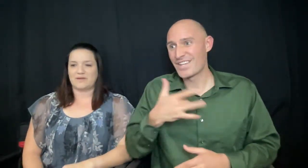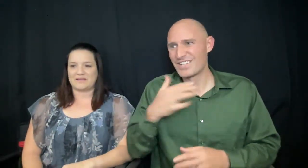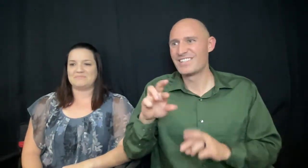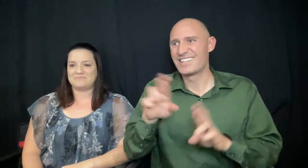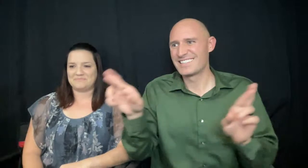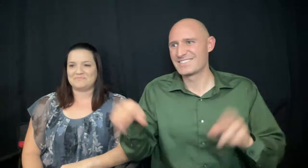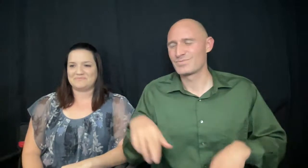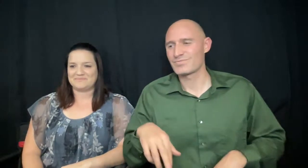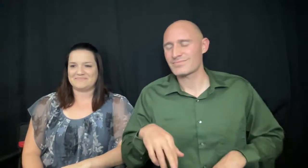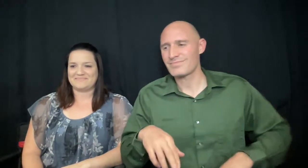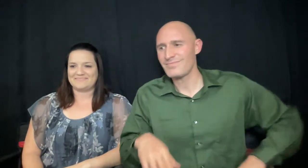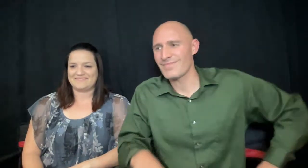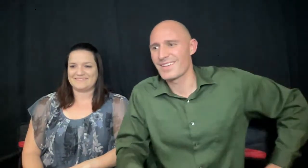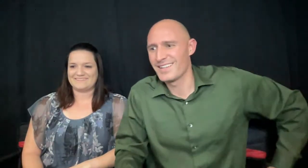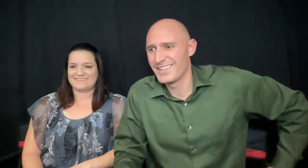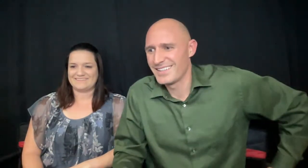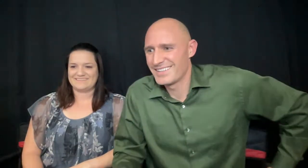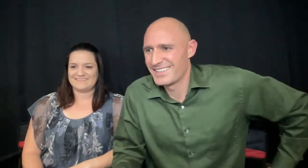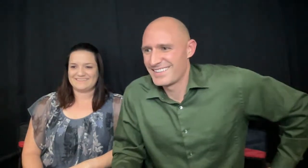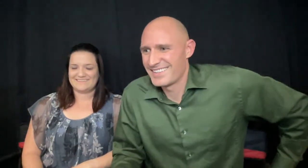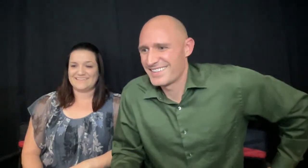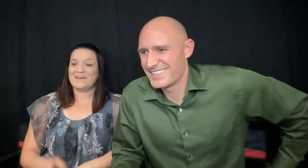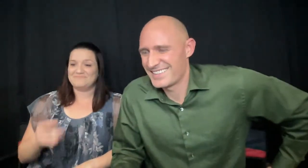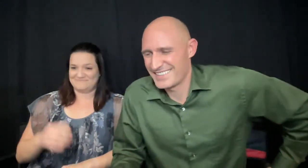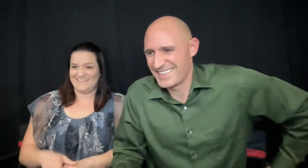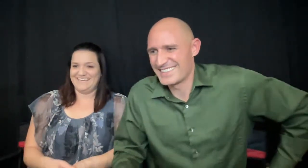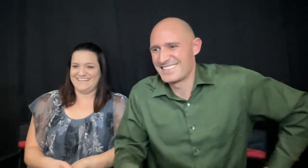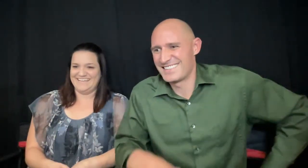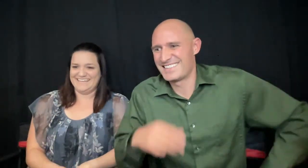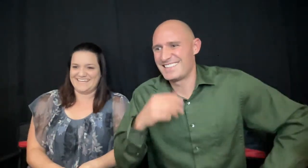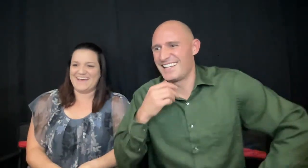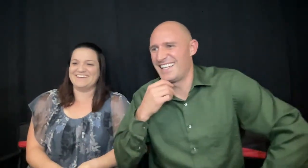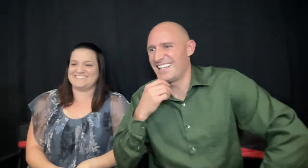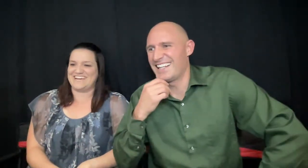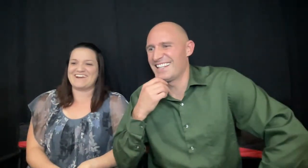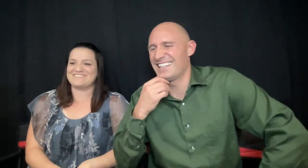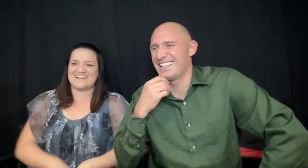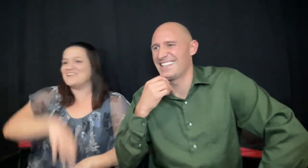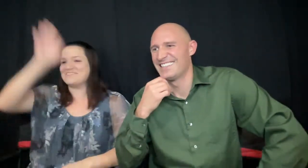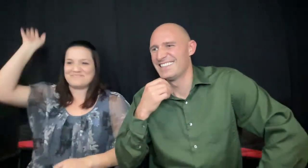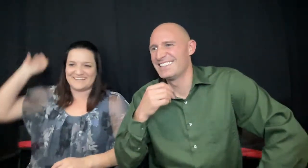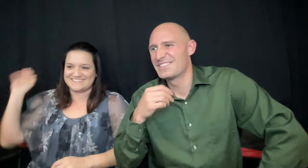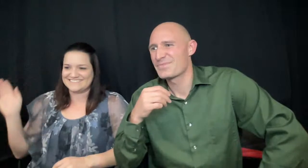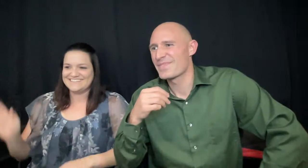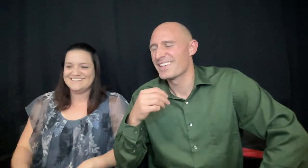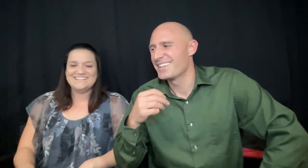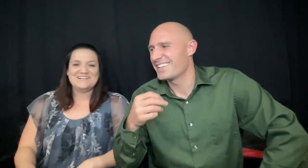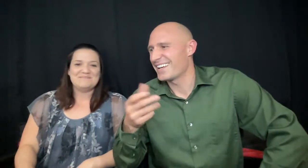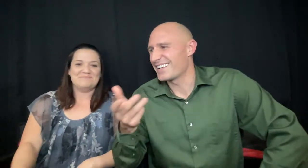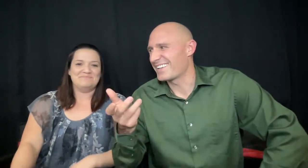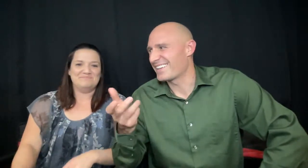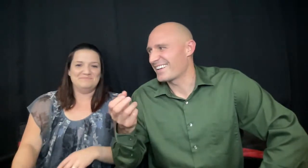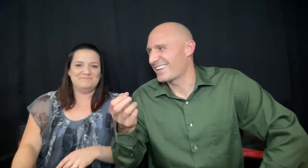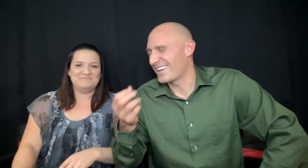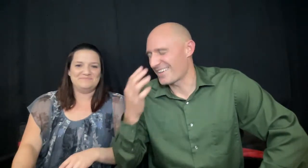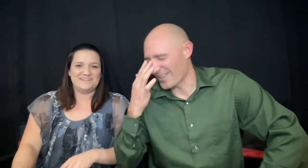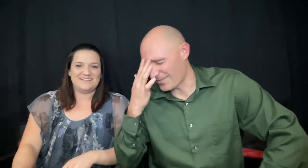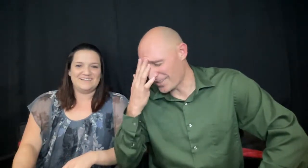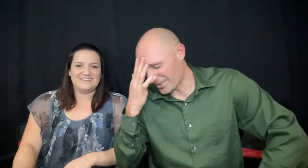ready. Okay. That's what I used to do. Yep. Just Yeah. jump in. Yeah, Jerry was all over the place. Yeah, I forget the